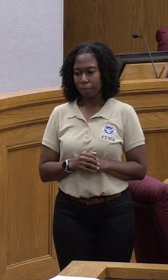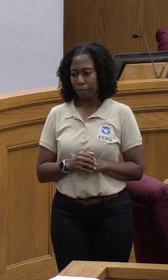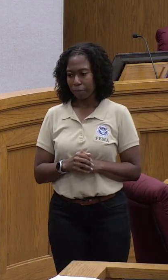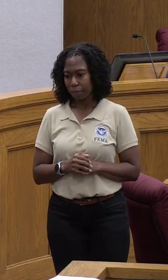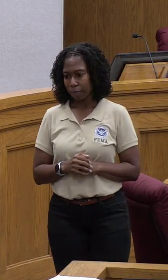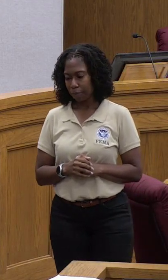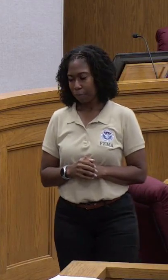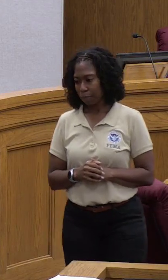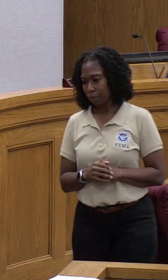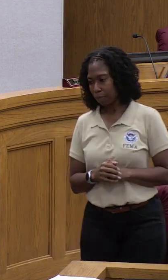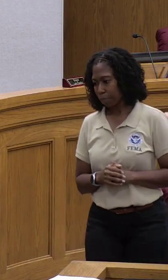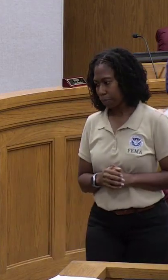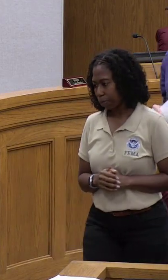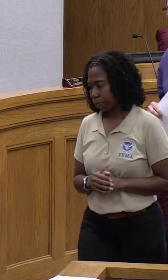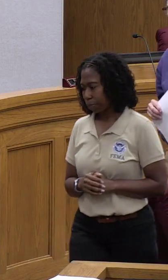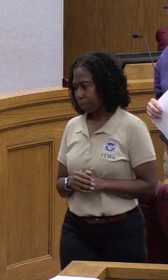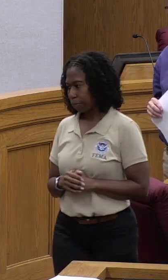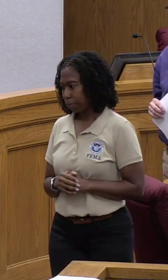All right.